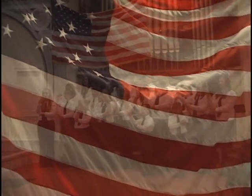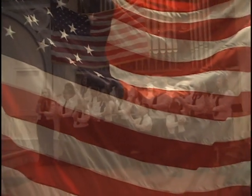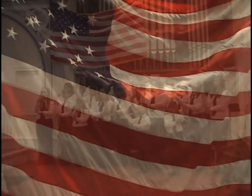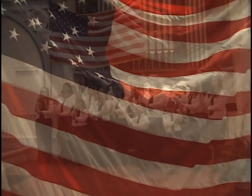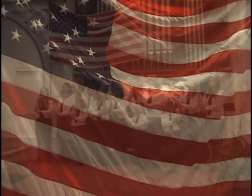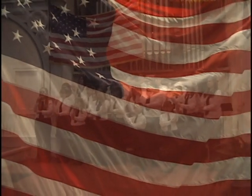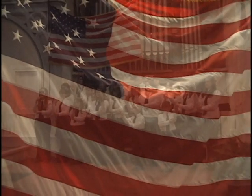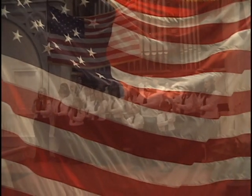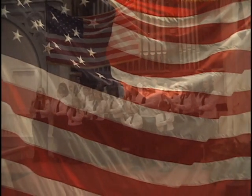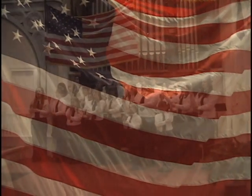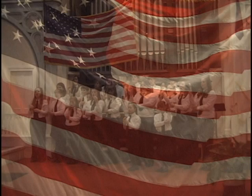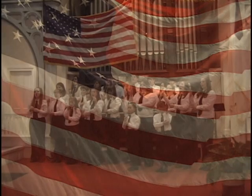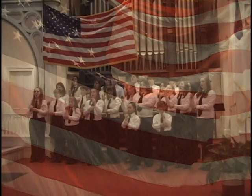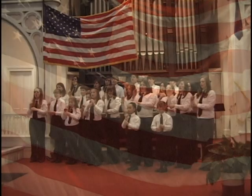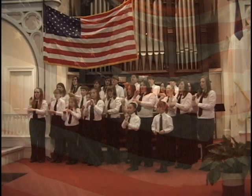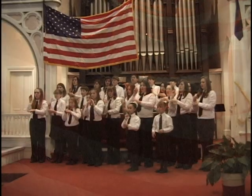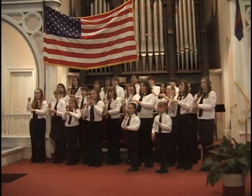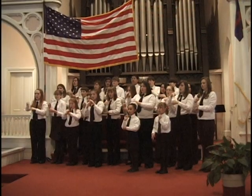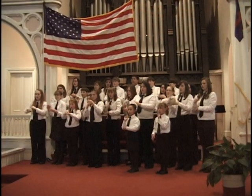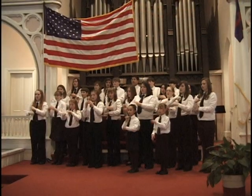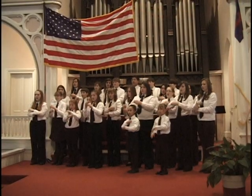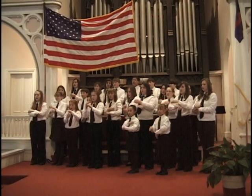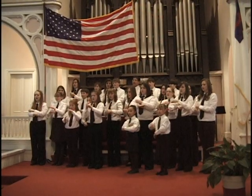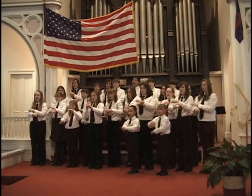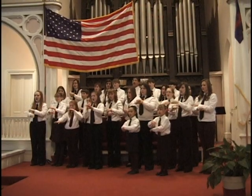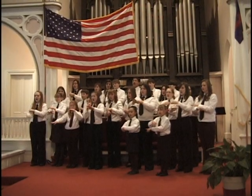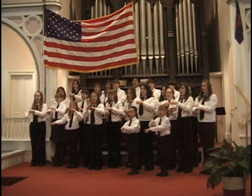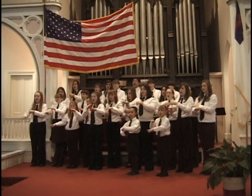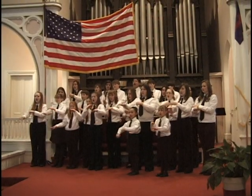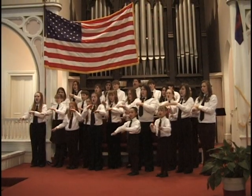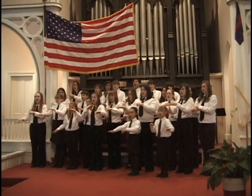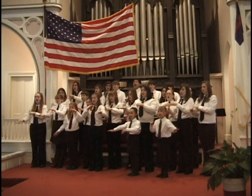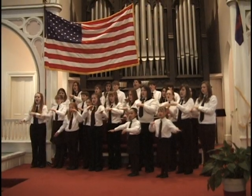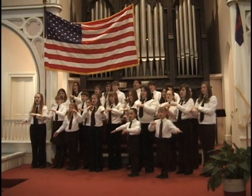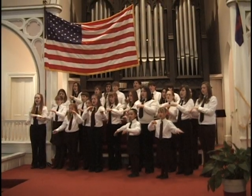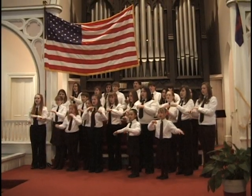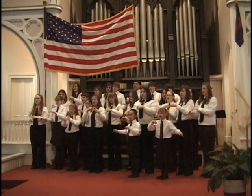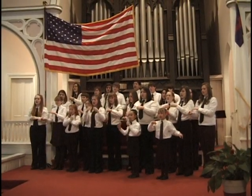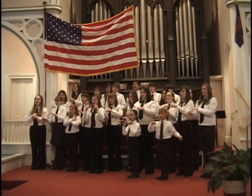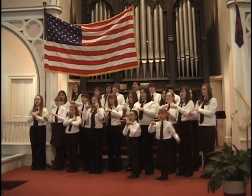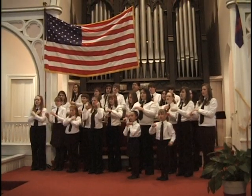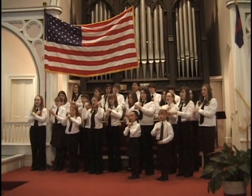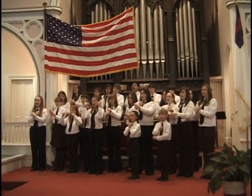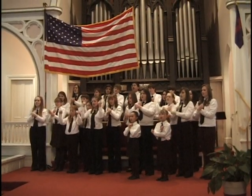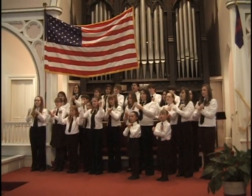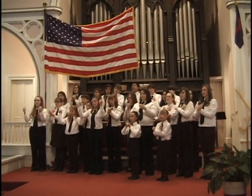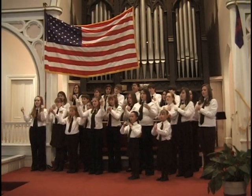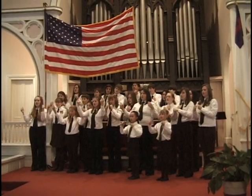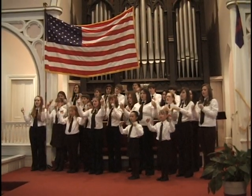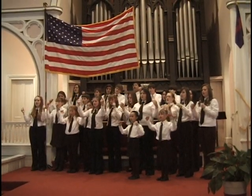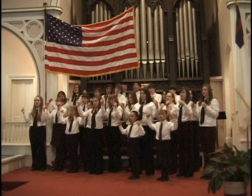o'er the land of the free